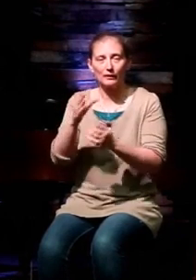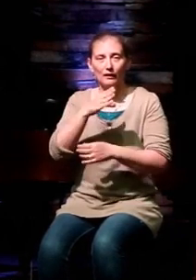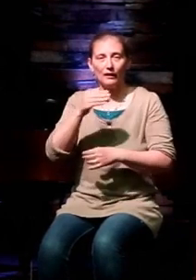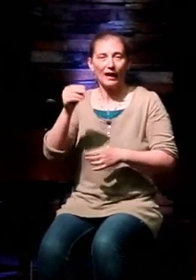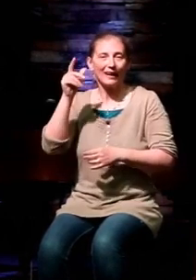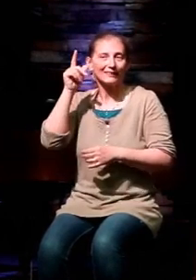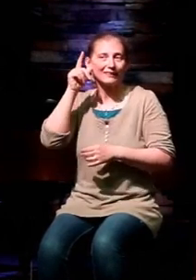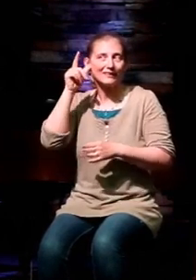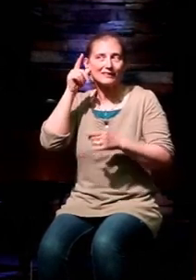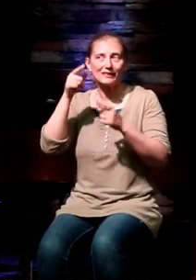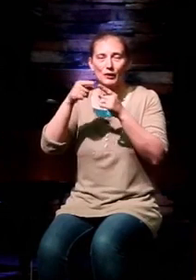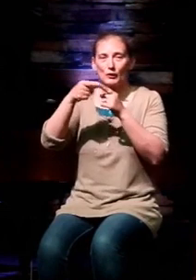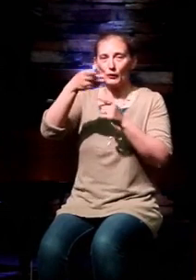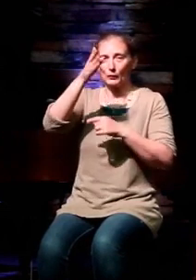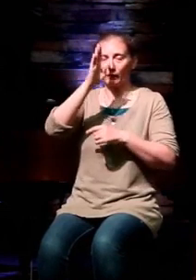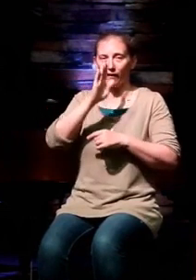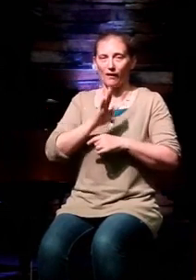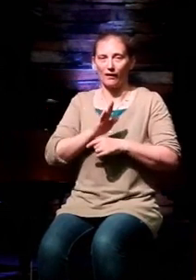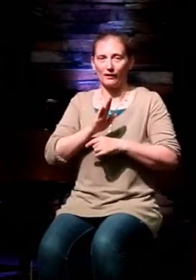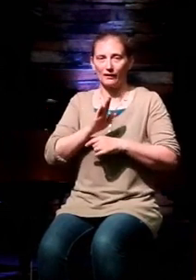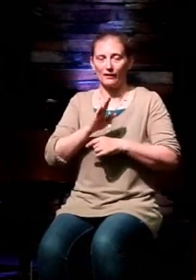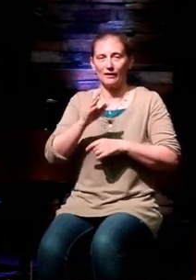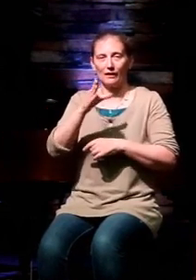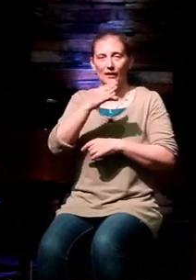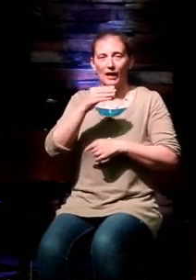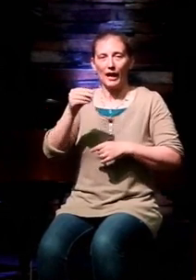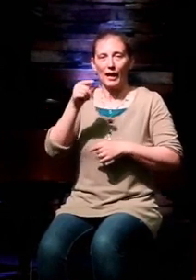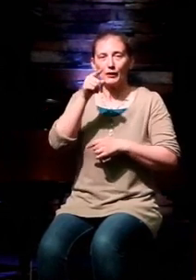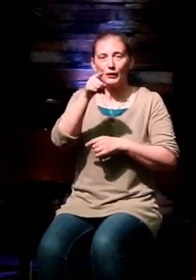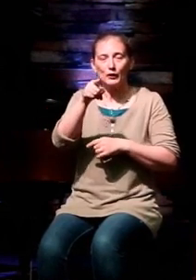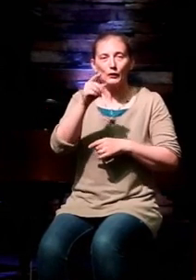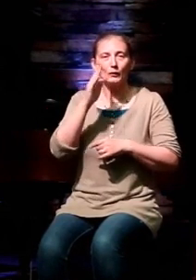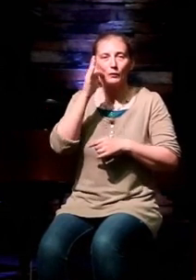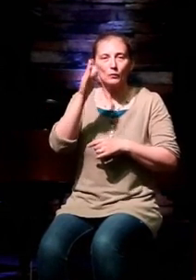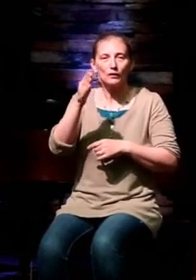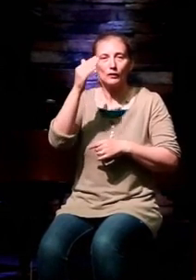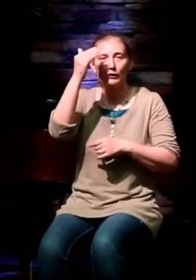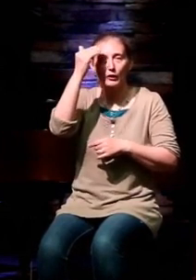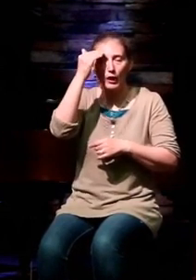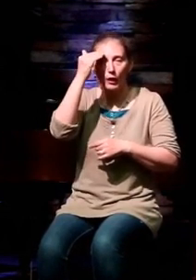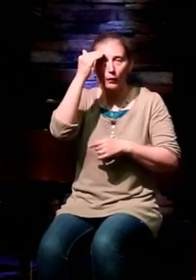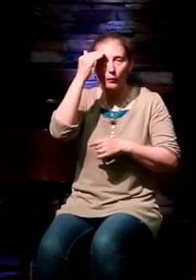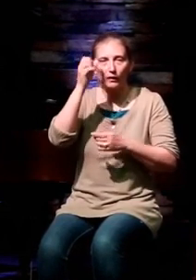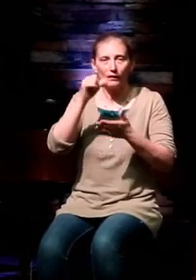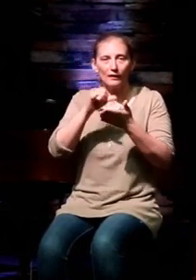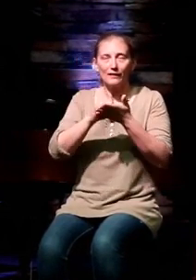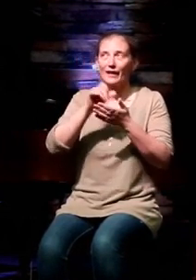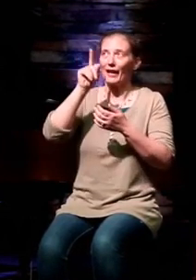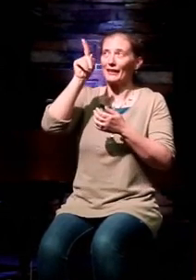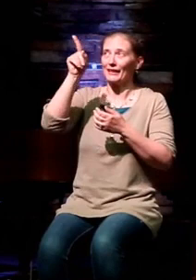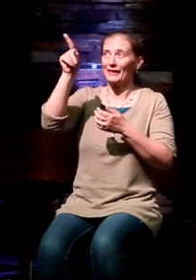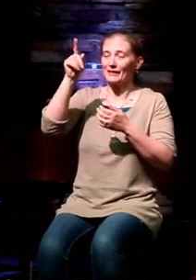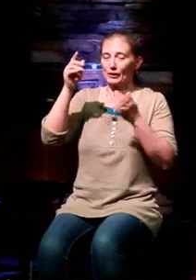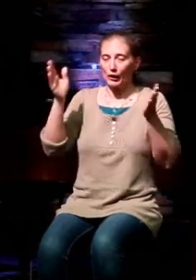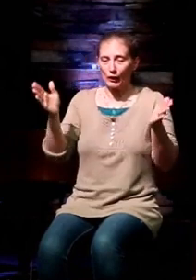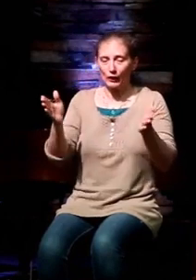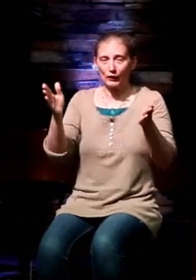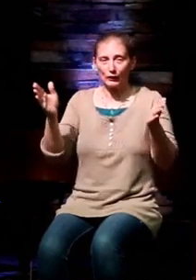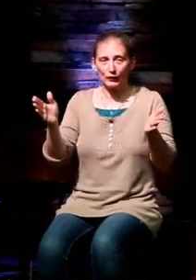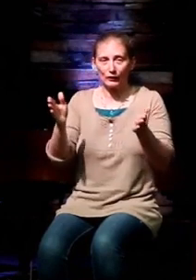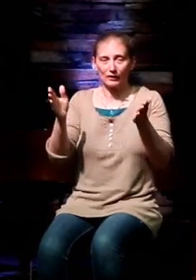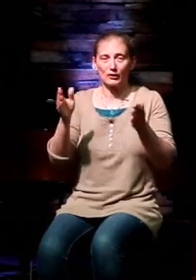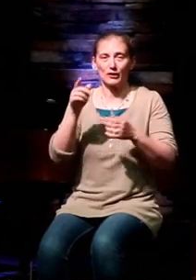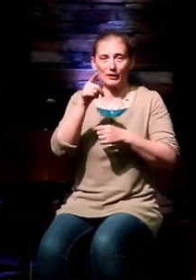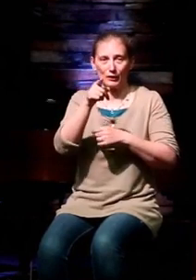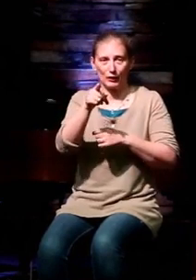more you listen to Him, the more you're realizing He's prompting you. He's wanting to lead you. He's wanting to guide you. And the more you mature in